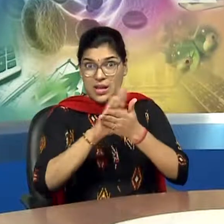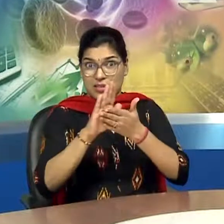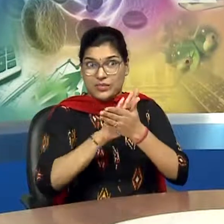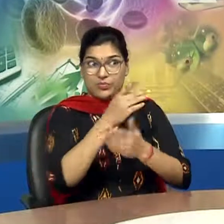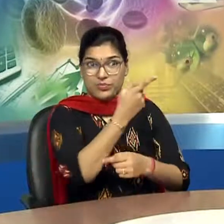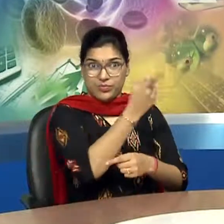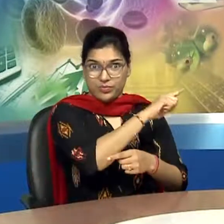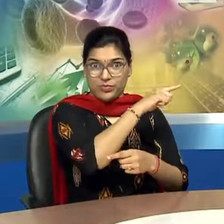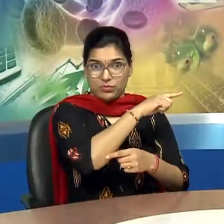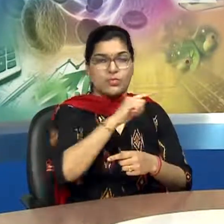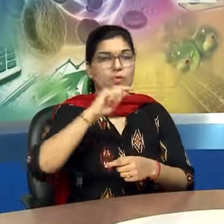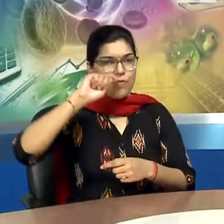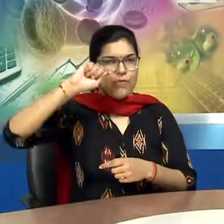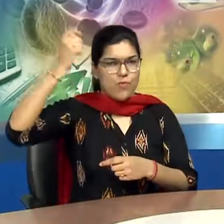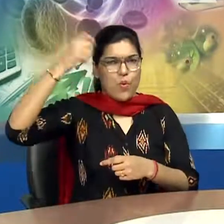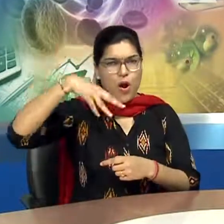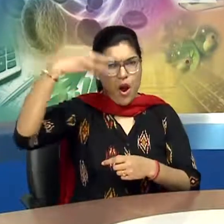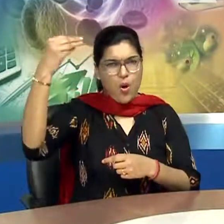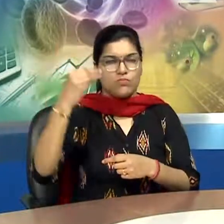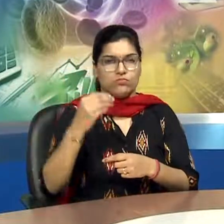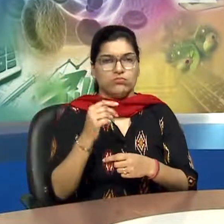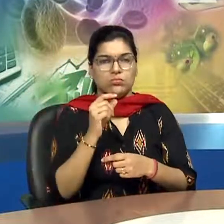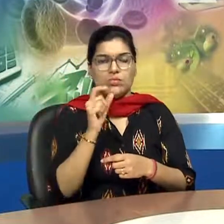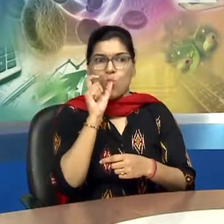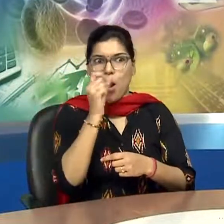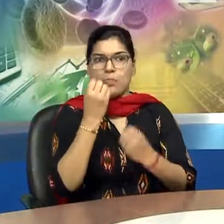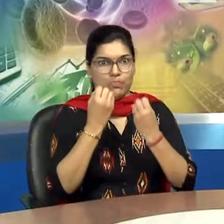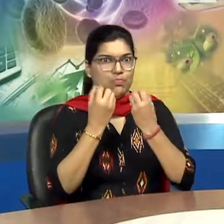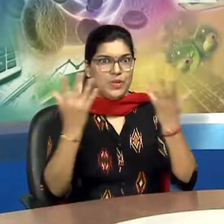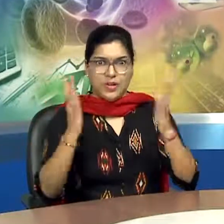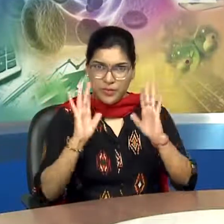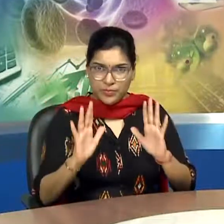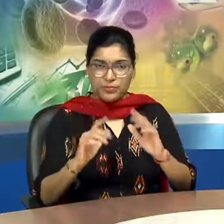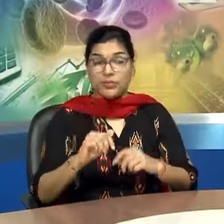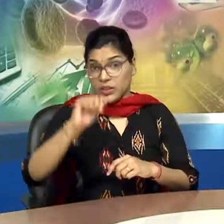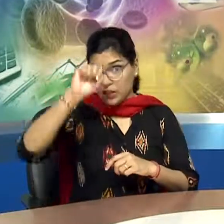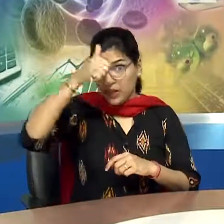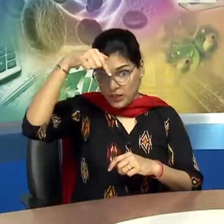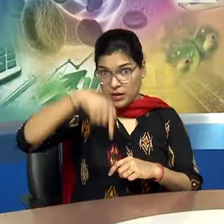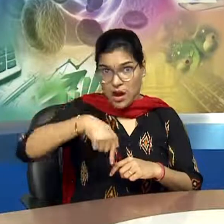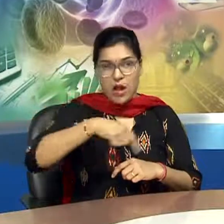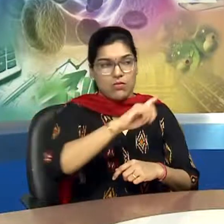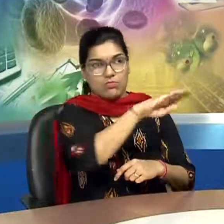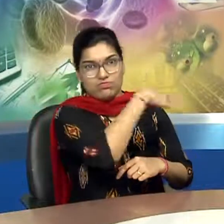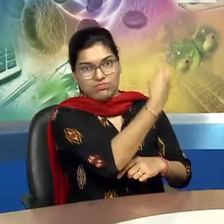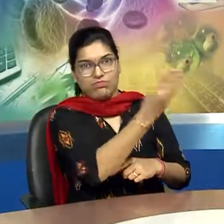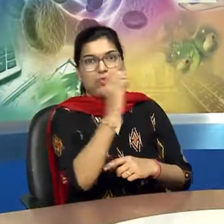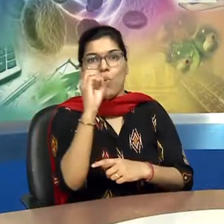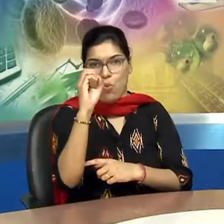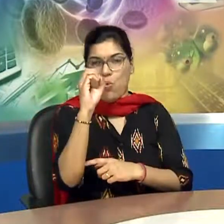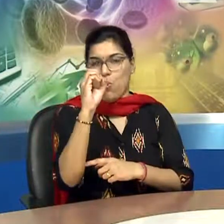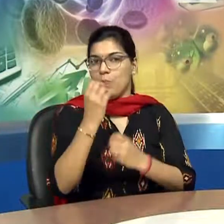heroin and opiate have a kind of similar meaning as both are the